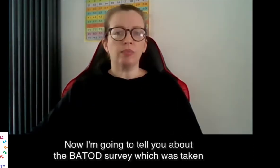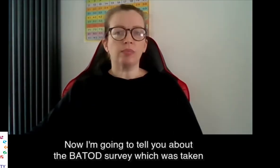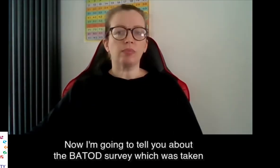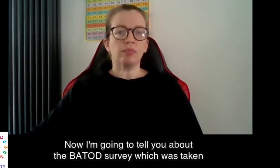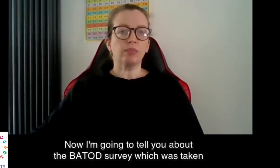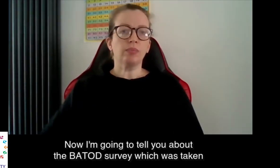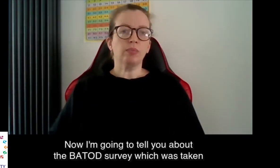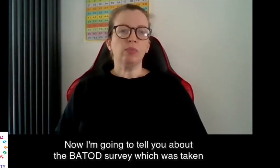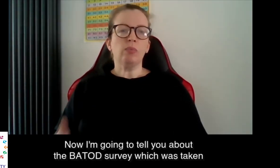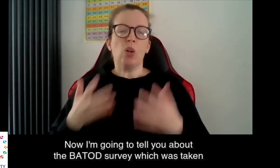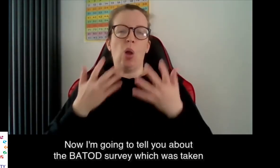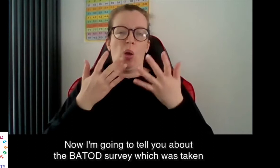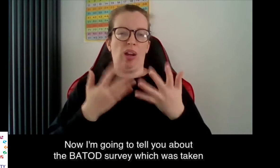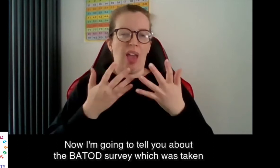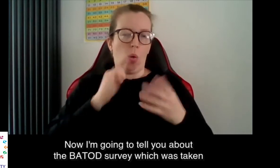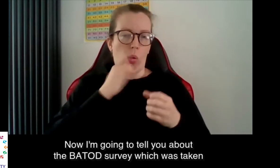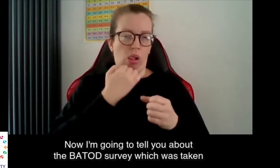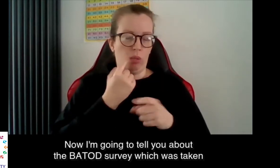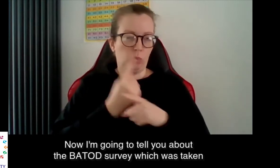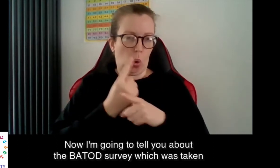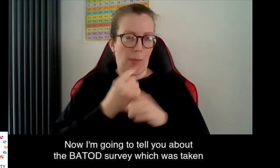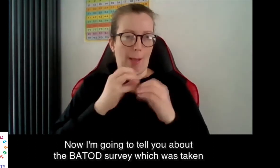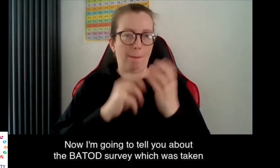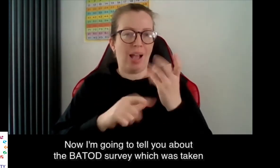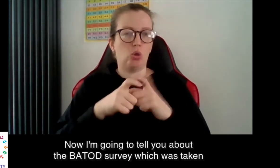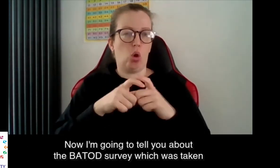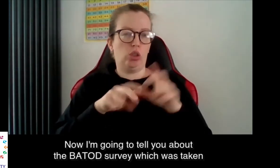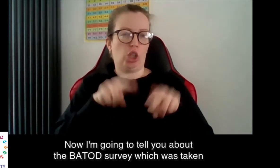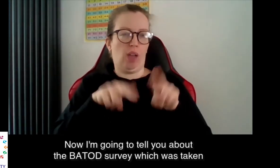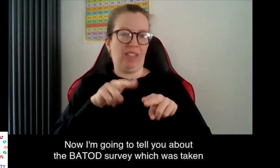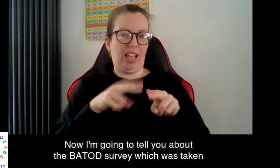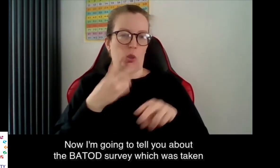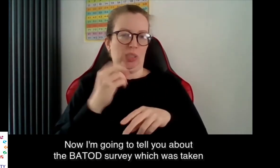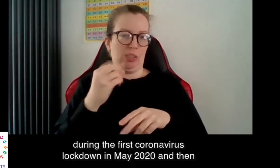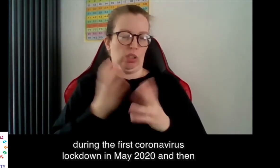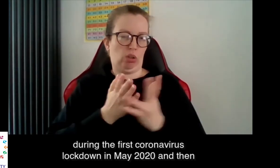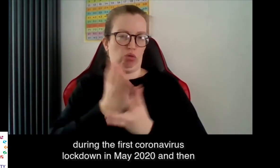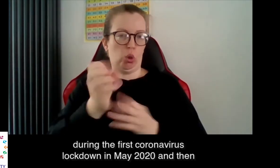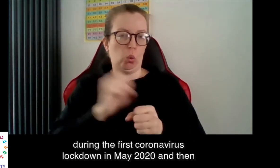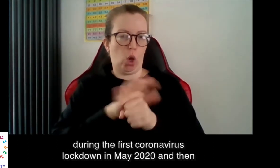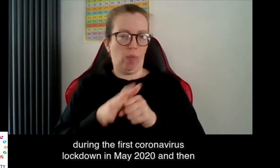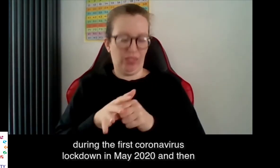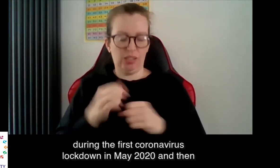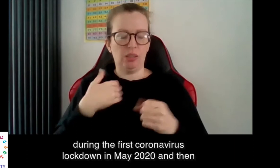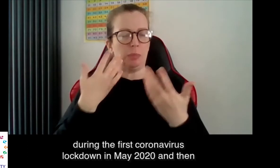Now I'm going to tell you about the BATOD survey, which was taken during the first coronavirus lockdown in